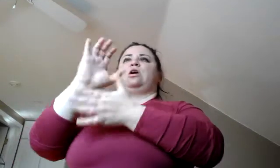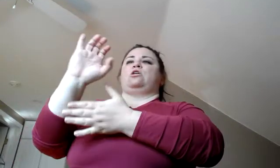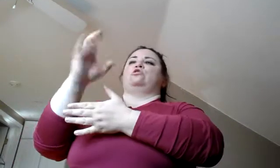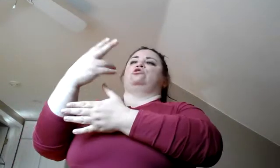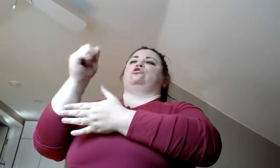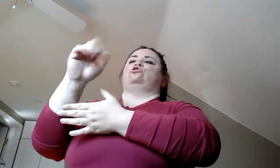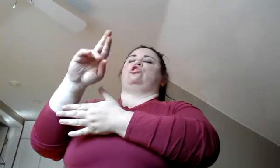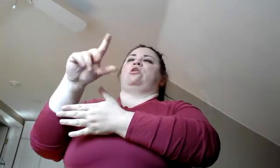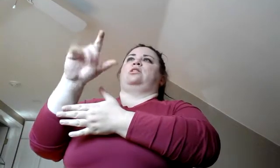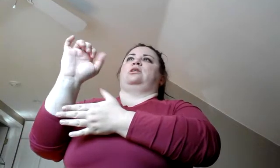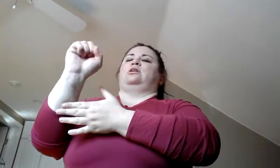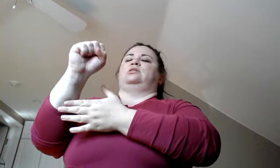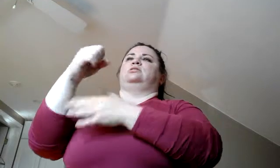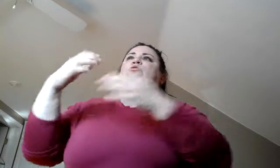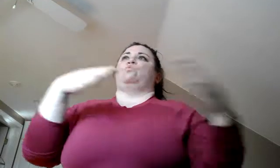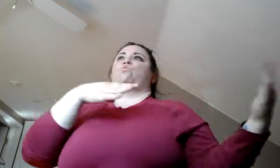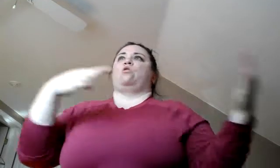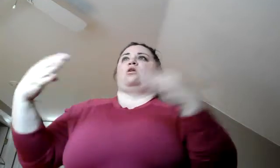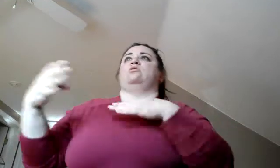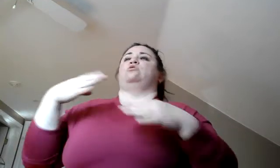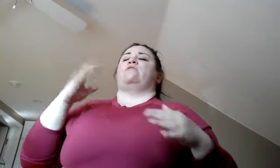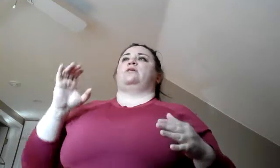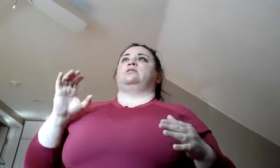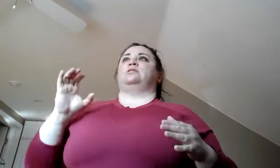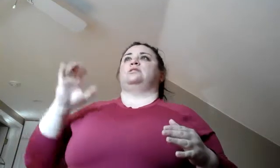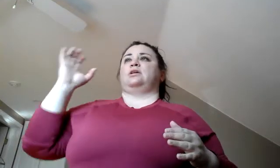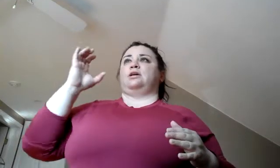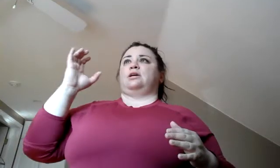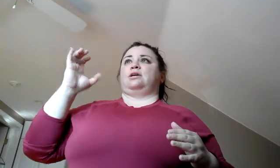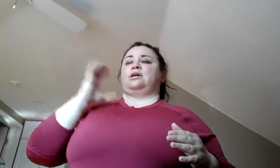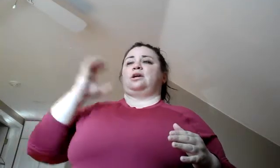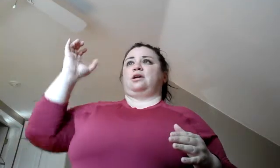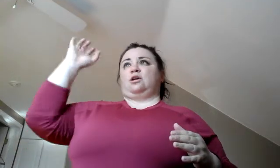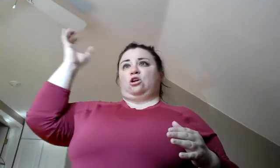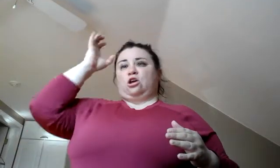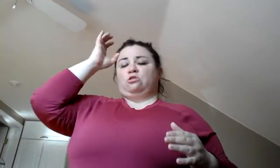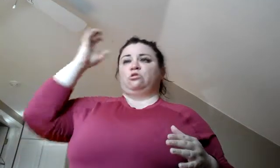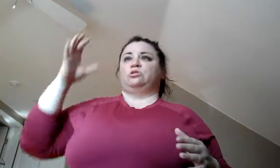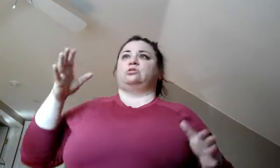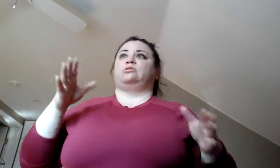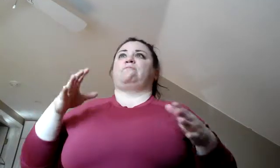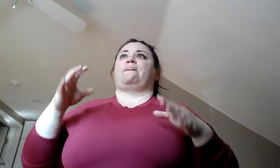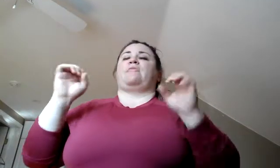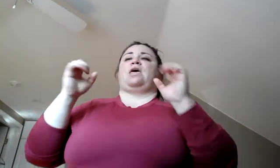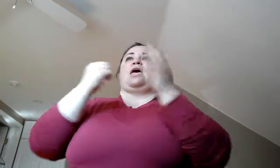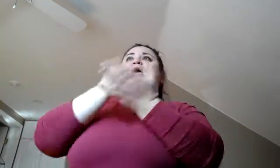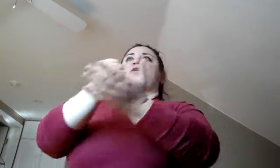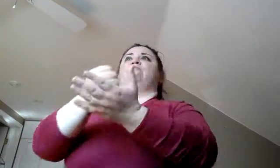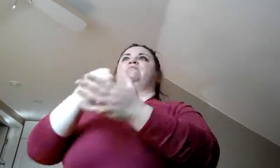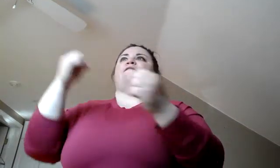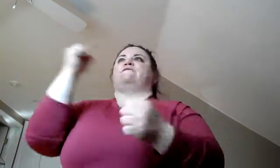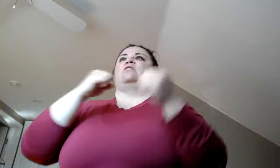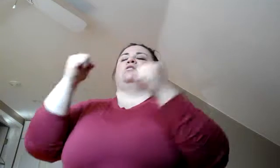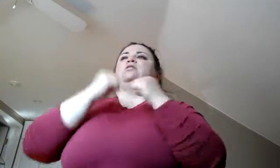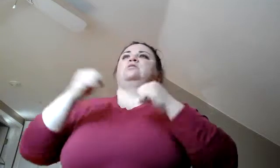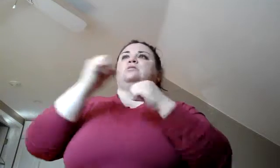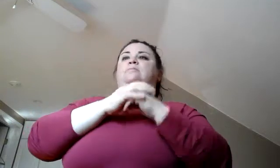this congressman basically had this mission to help these guys fight the Soviets. And once we gave them rocket-propelled